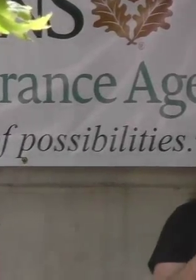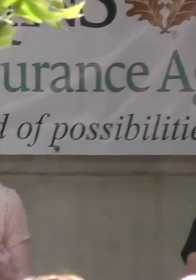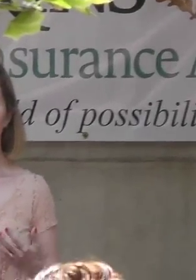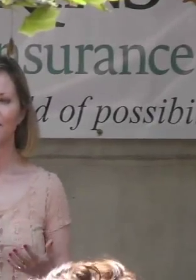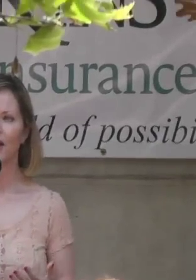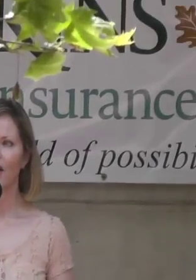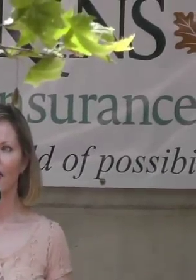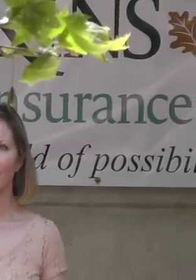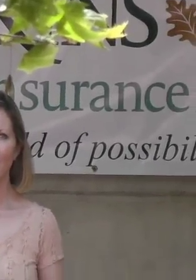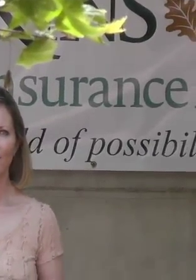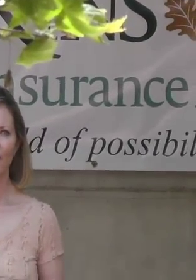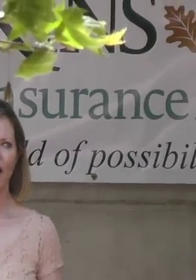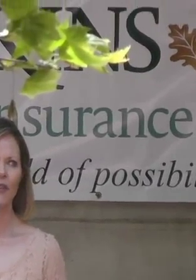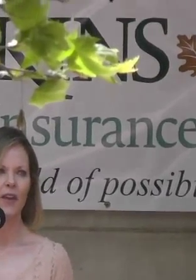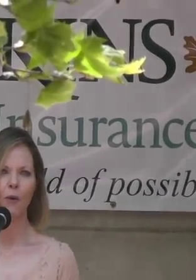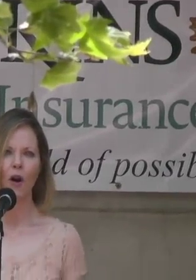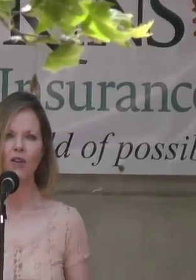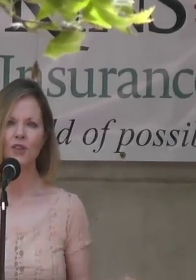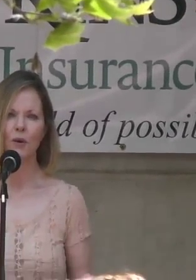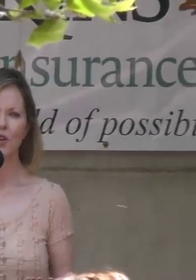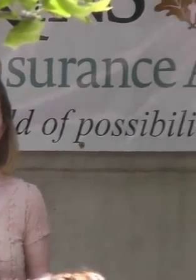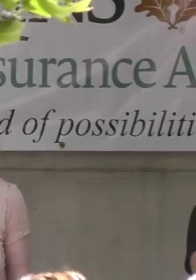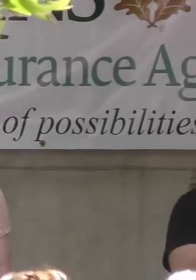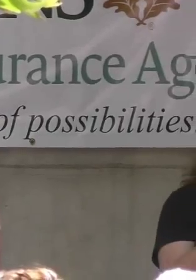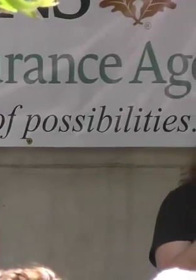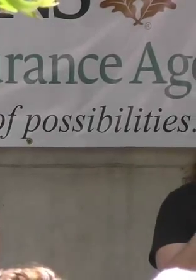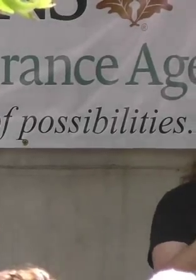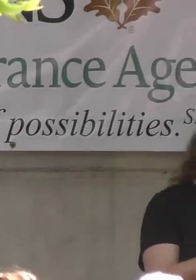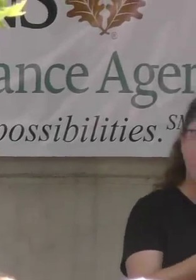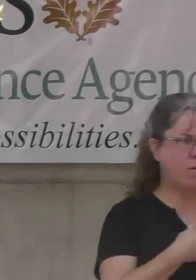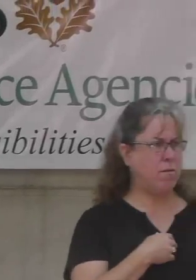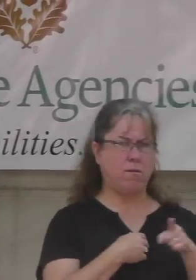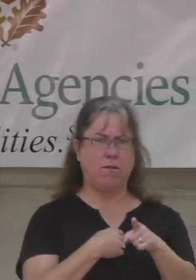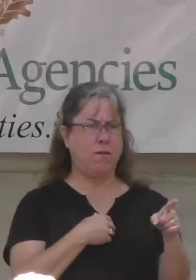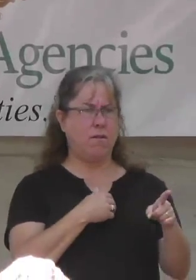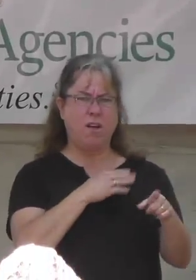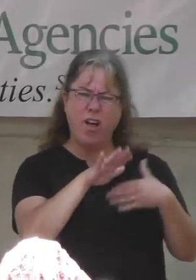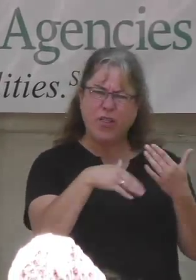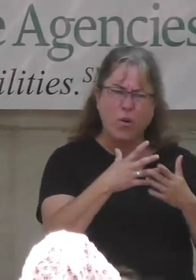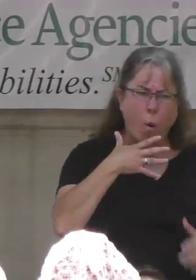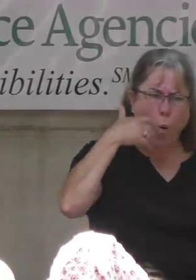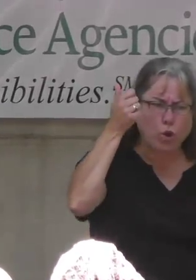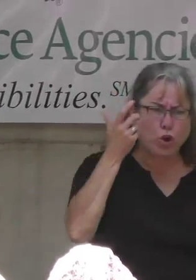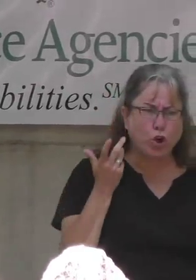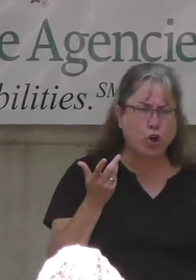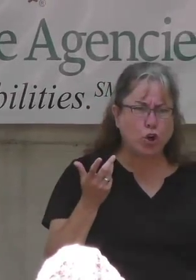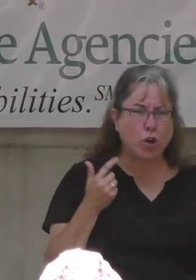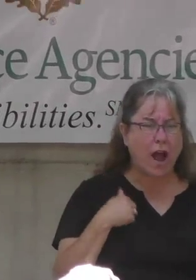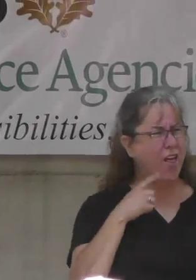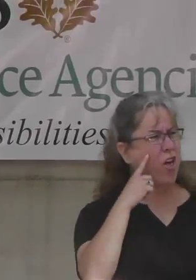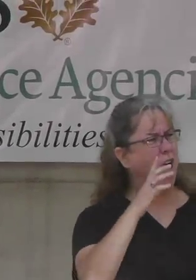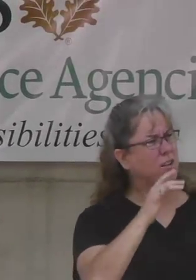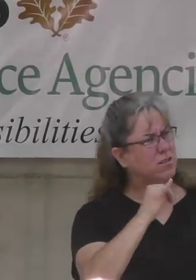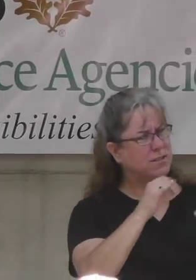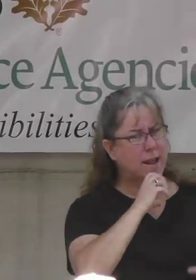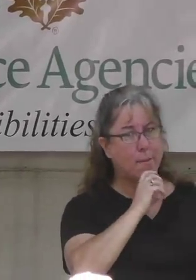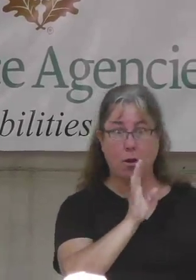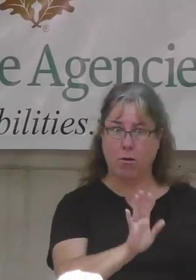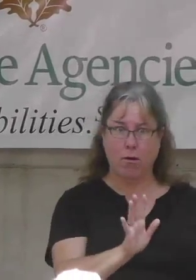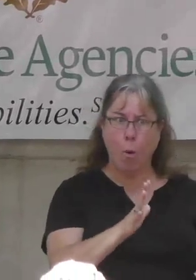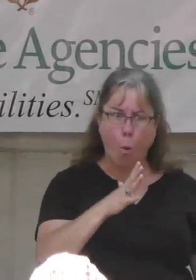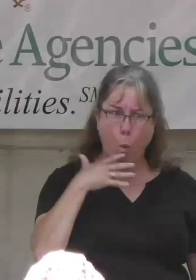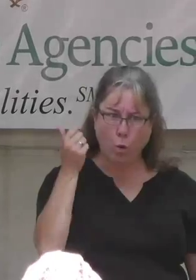excited, and I got there, and then I found out that they were all so much older than I was. I thought they were all my contemporaries, but they were quite a bit